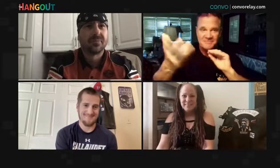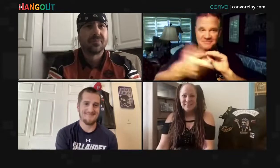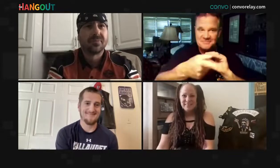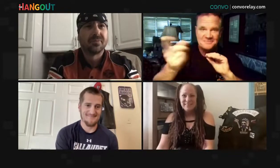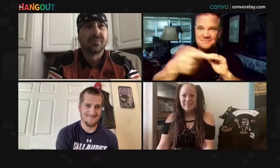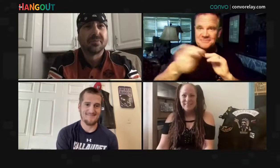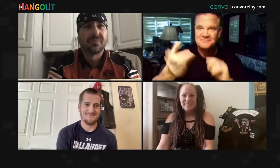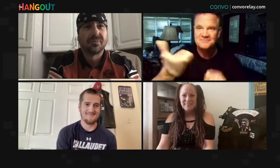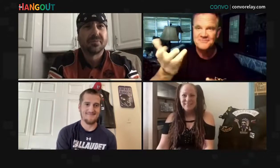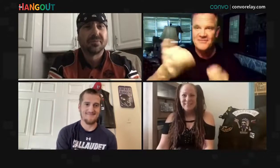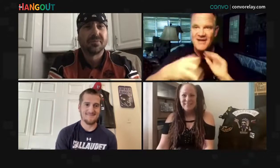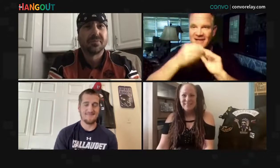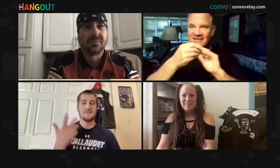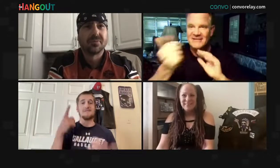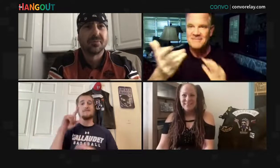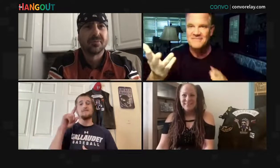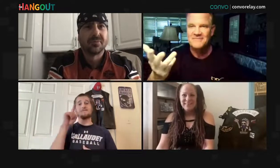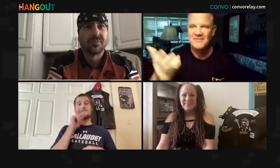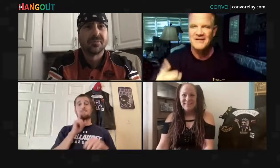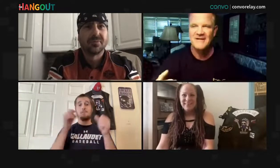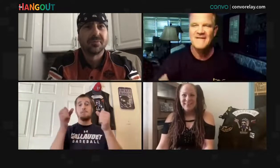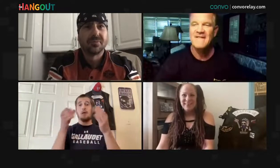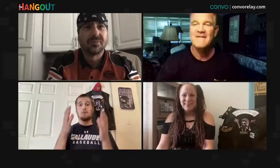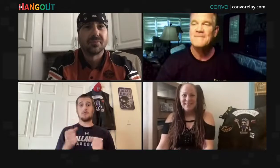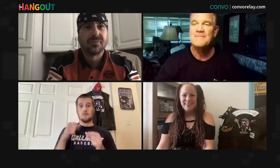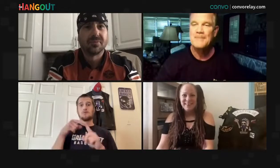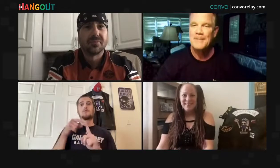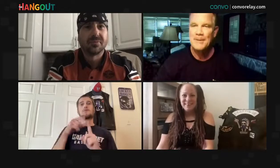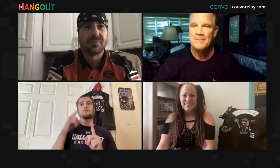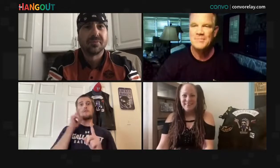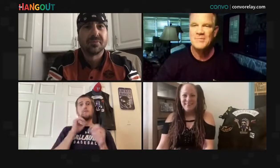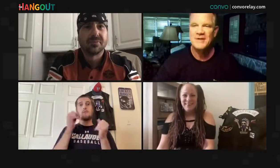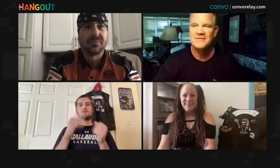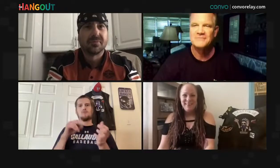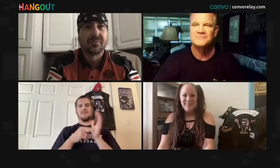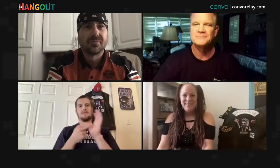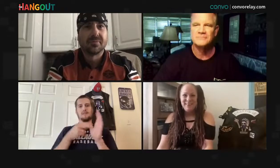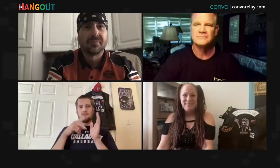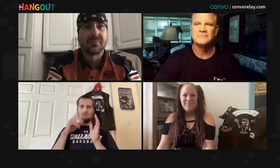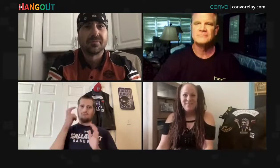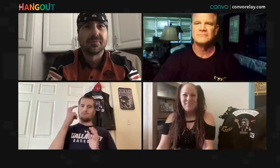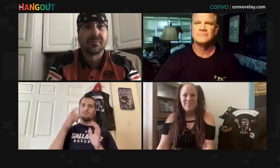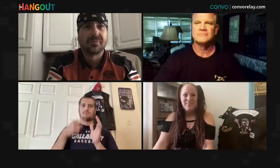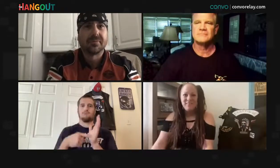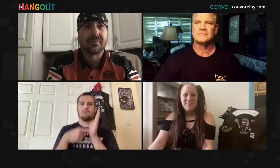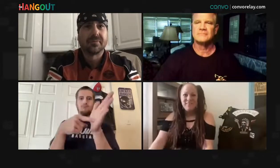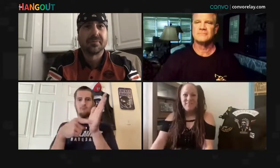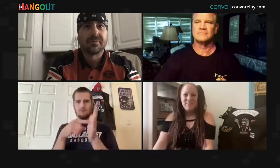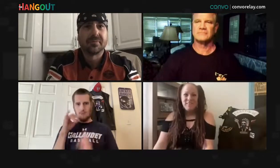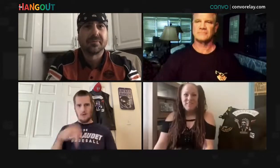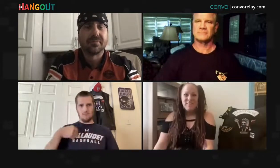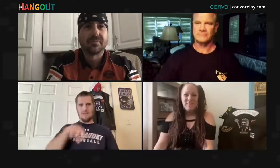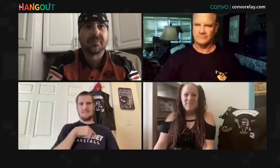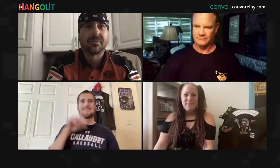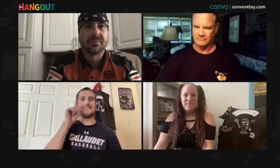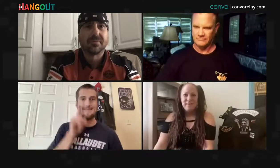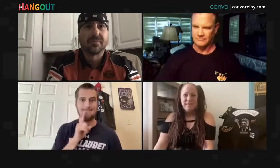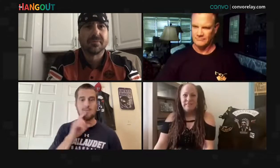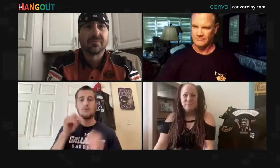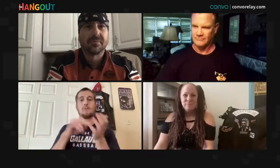with that label. And so Sean, anyone want to add? Yeah, this is Justin. So being a deaf biker means you're showing that